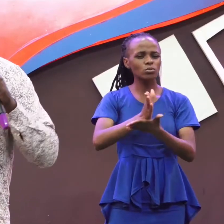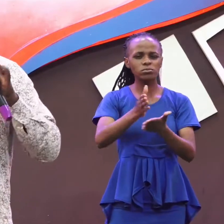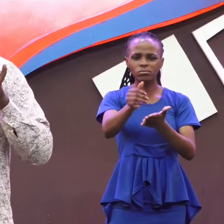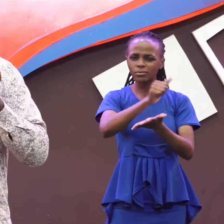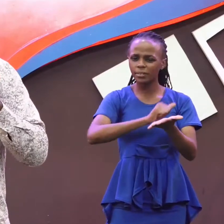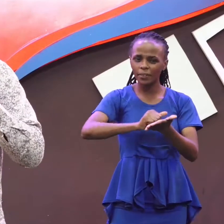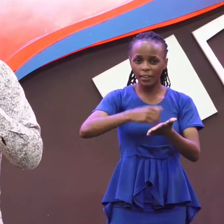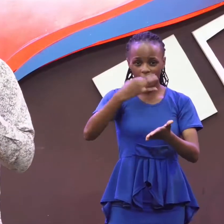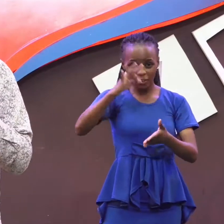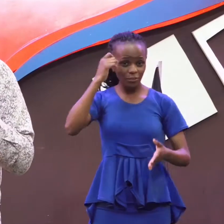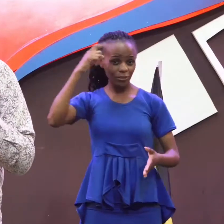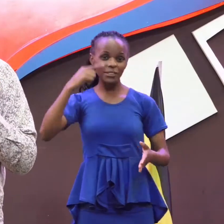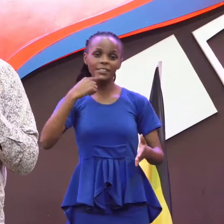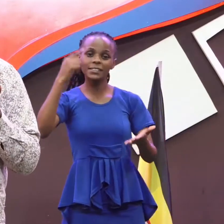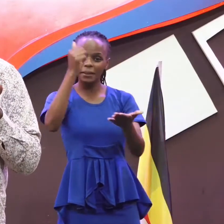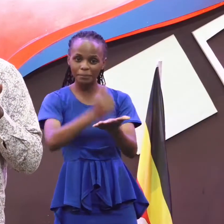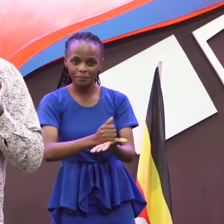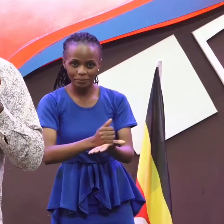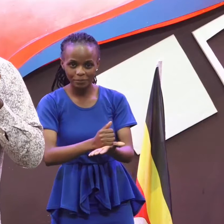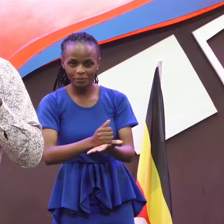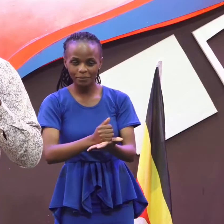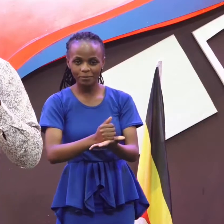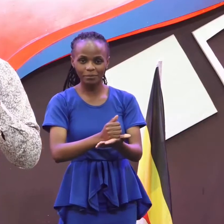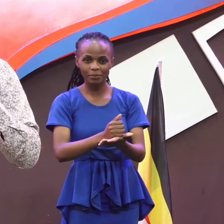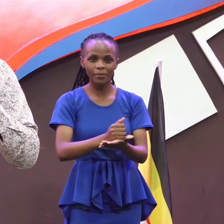you are. If you've known it, say amen.